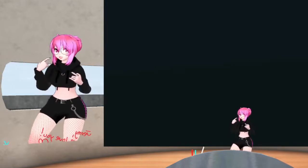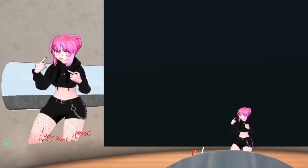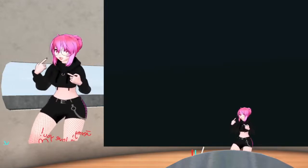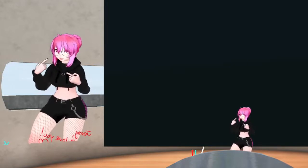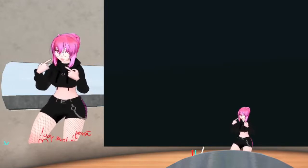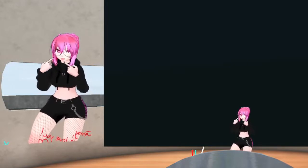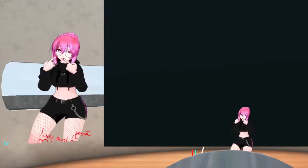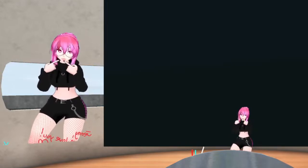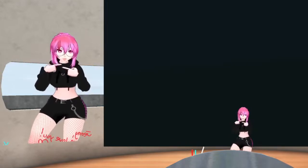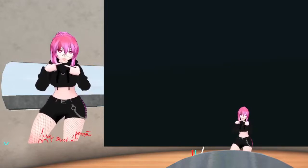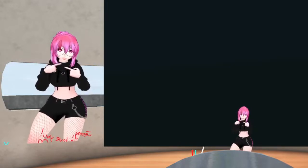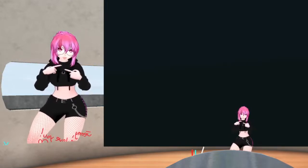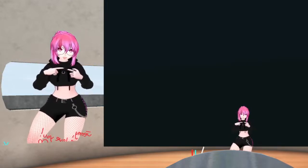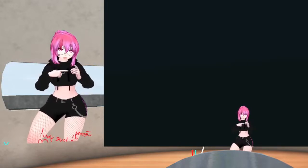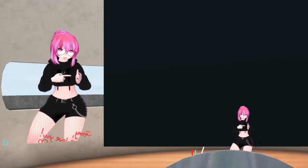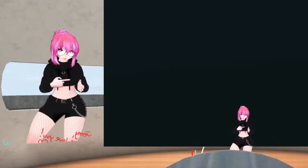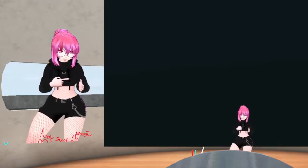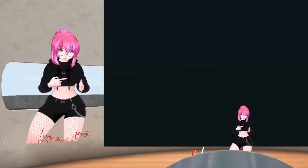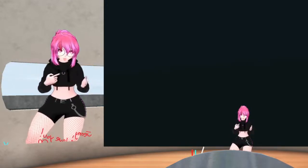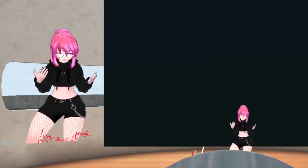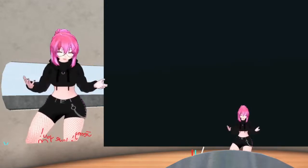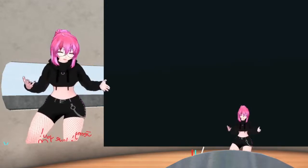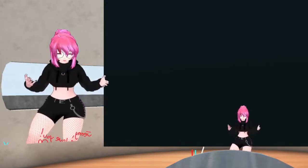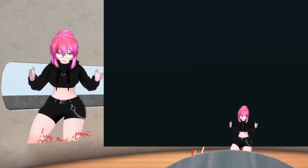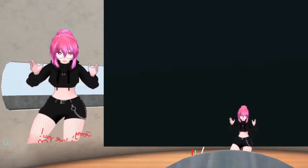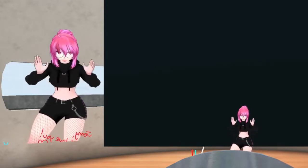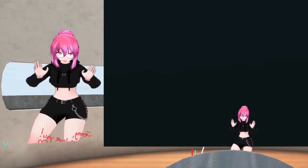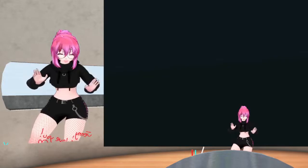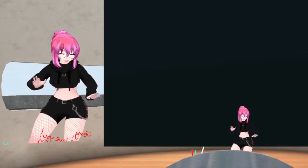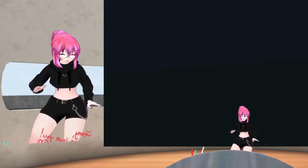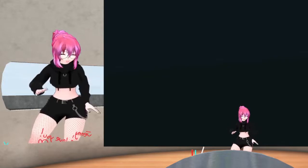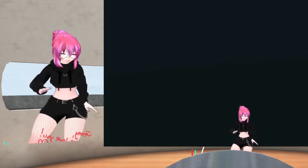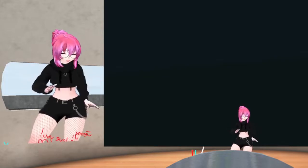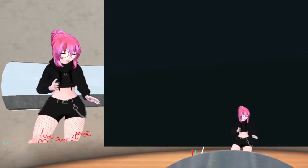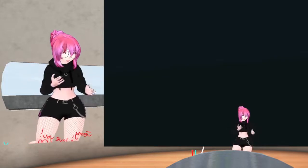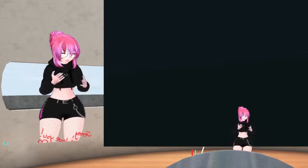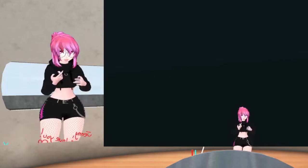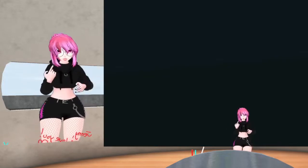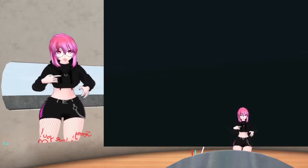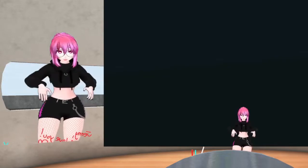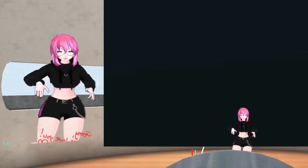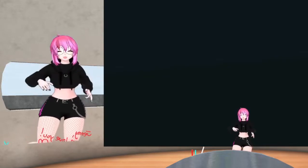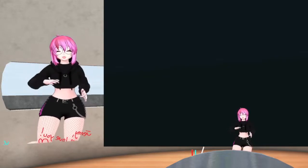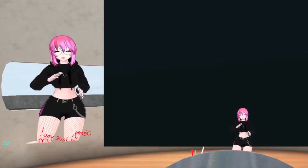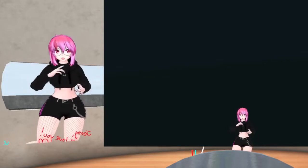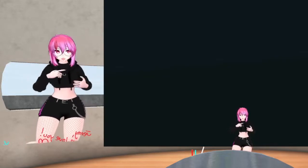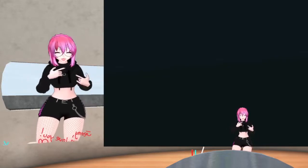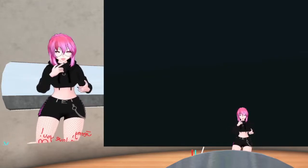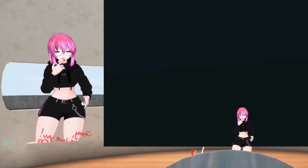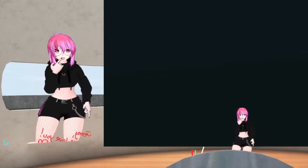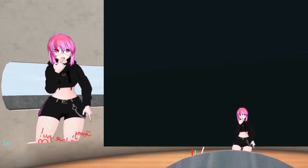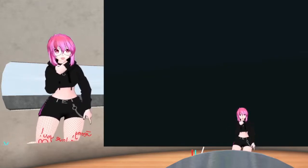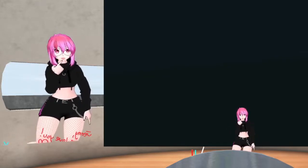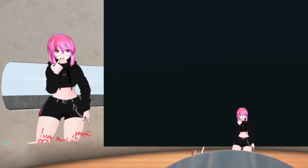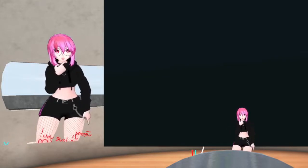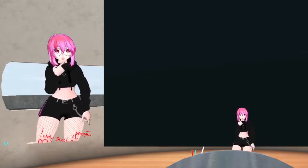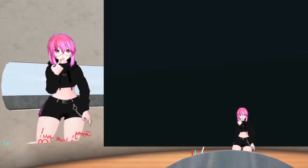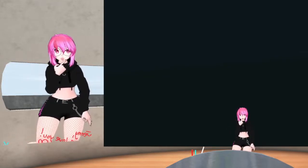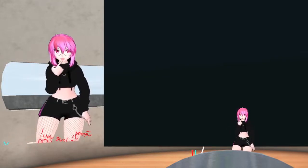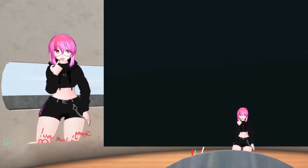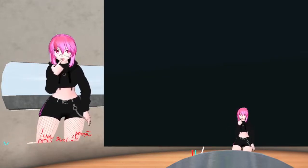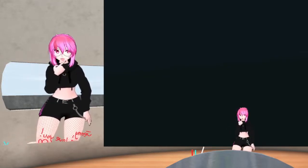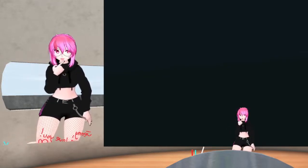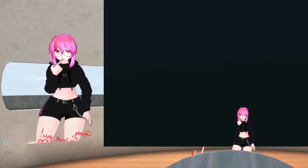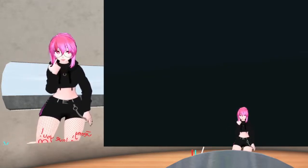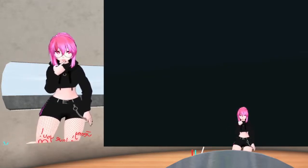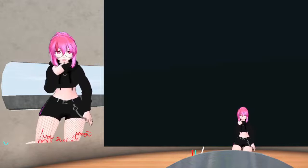day, I'm going to have a freaking face tracker and I could just show you. Like, that'll be great. But for now, if you're in real life, it's a ooh